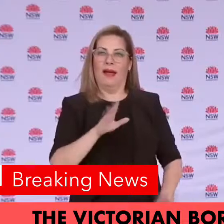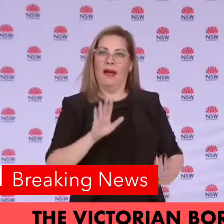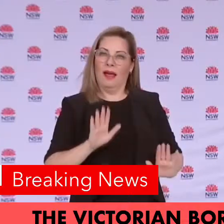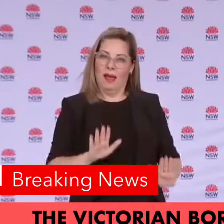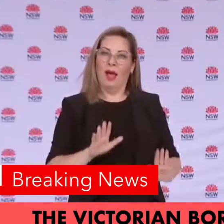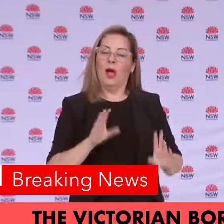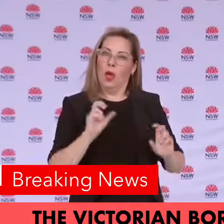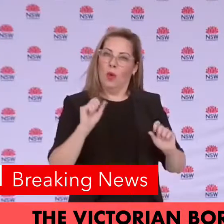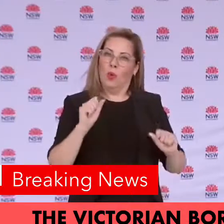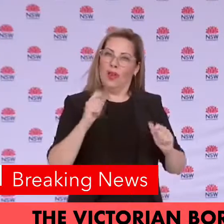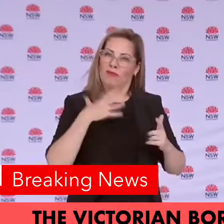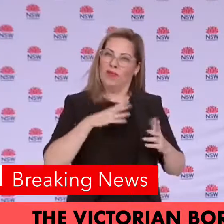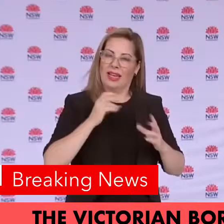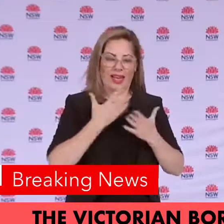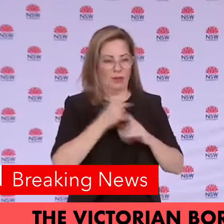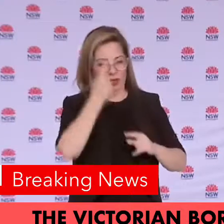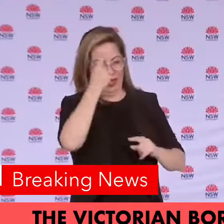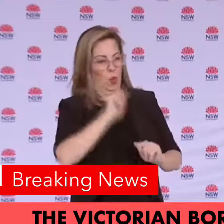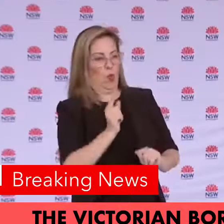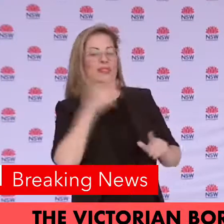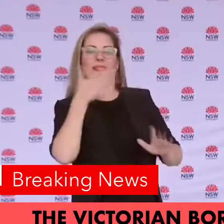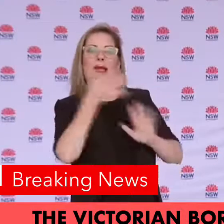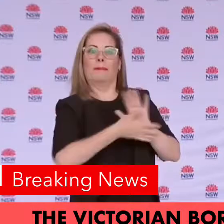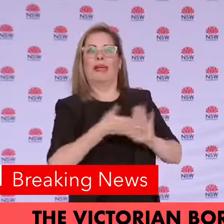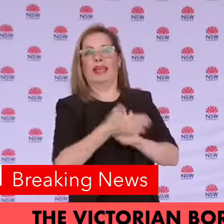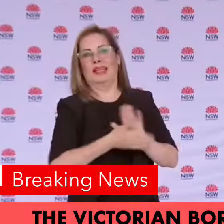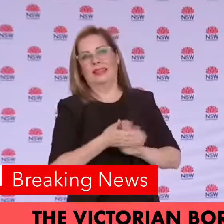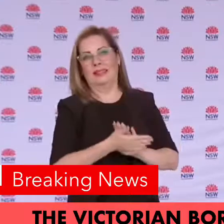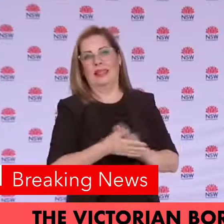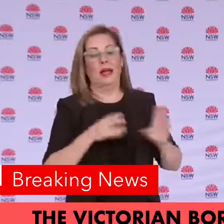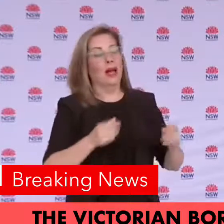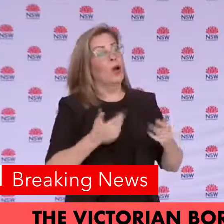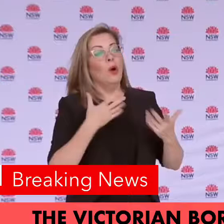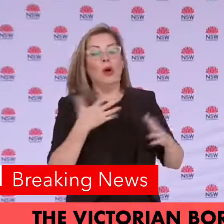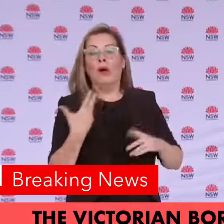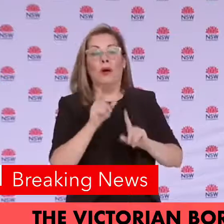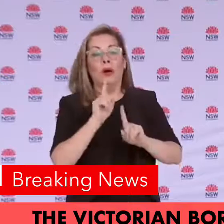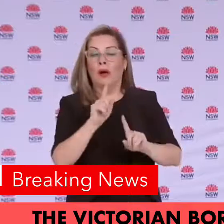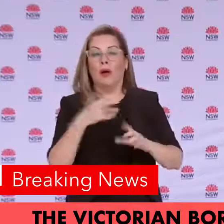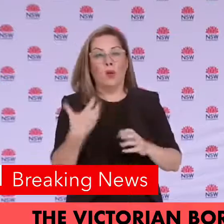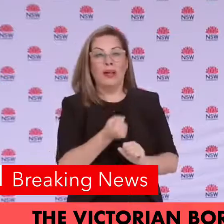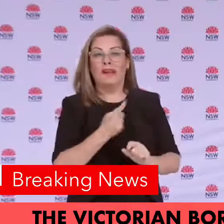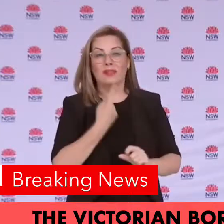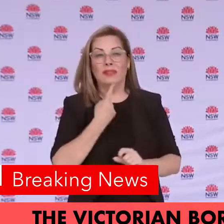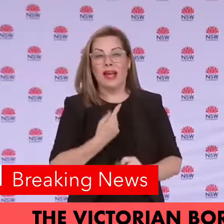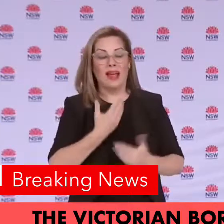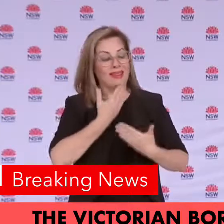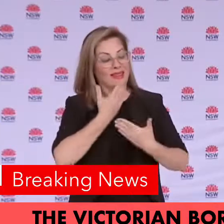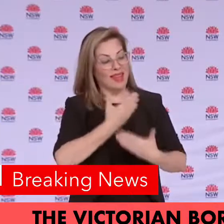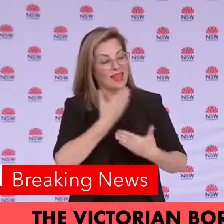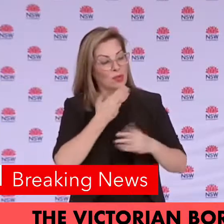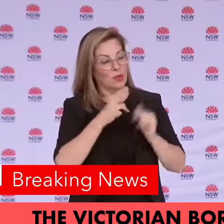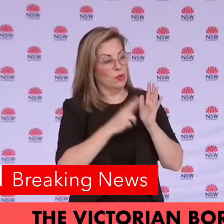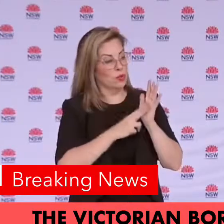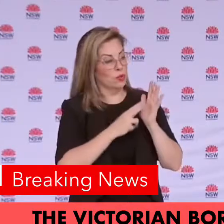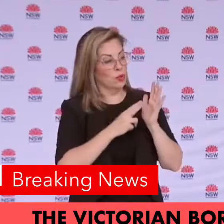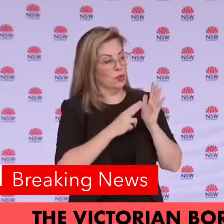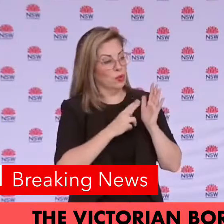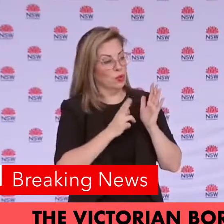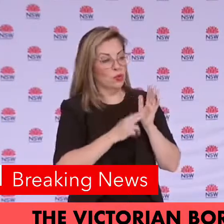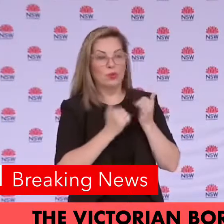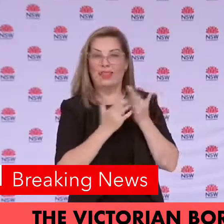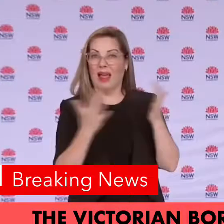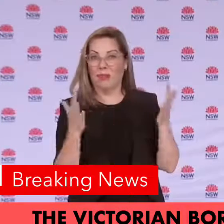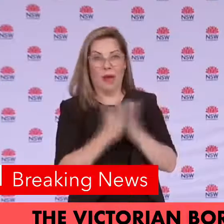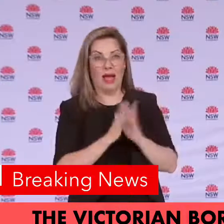the community for taking this action. It is really to protect the broader residents of New South Wales. And I just